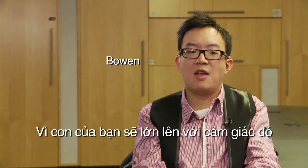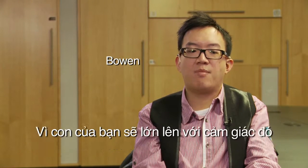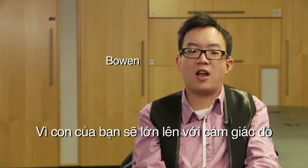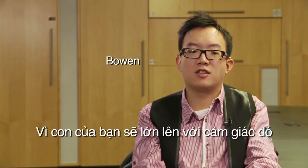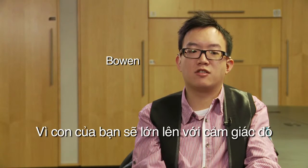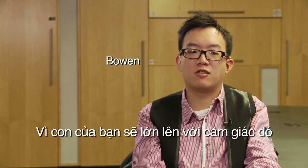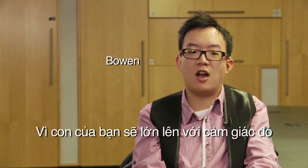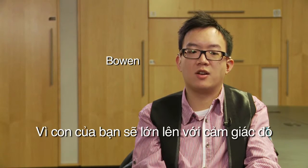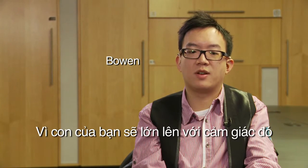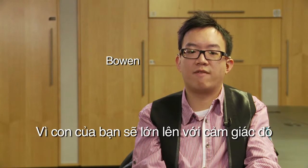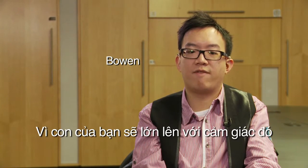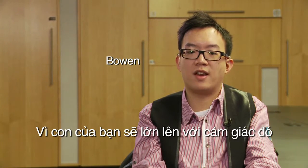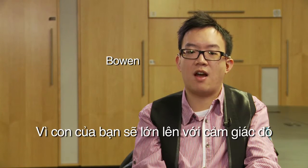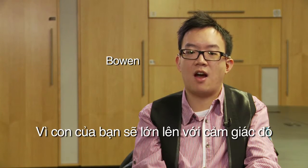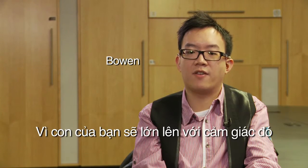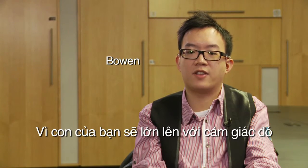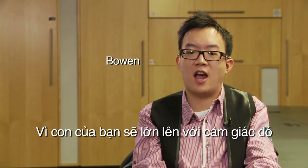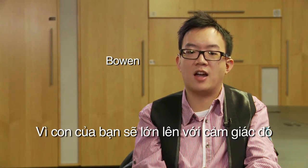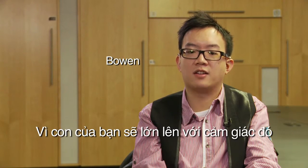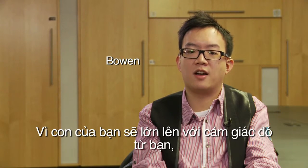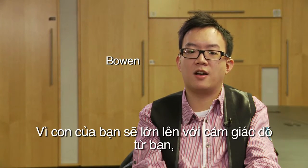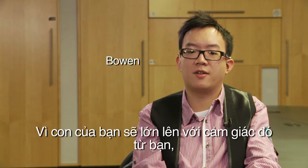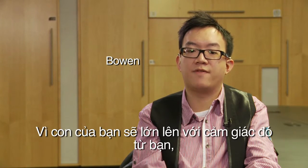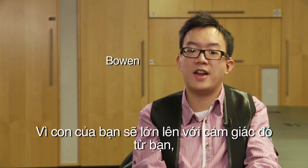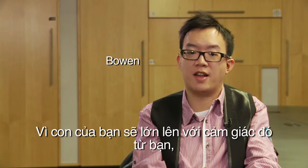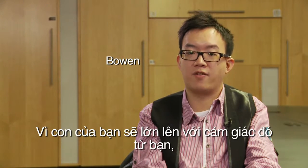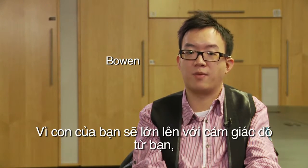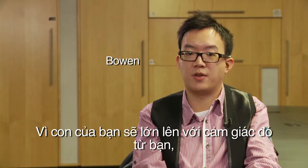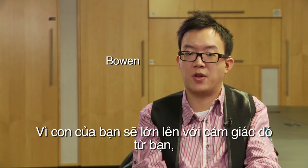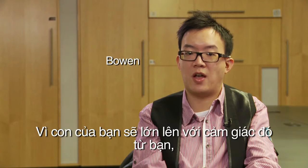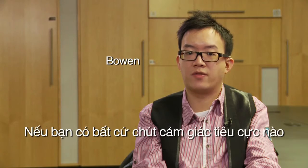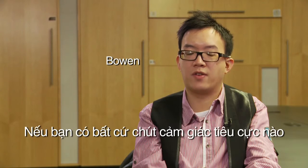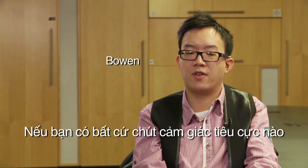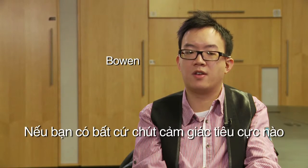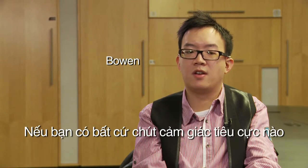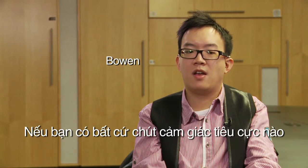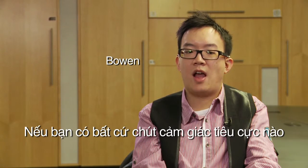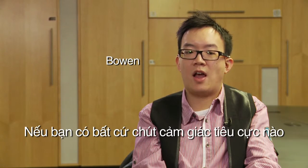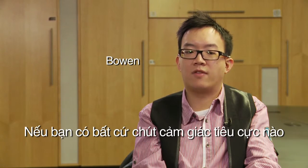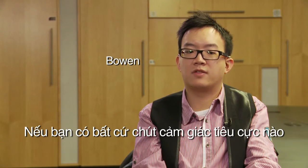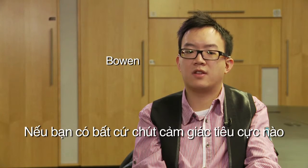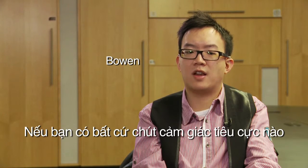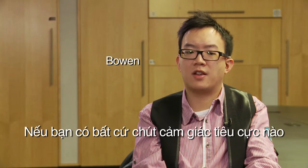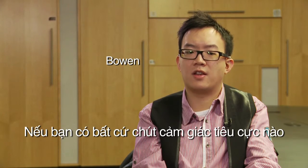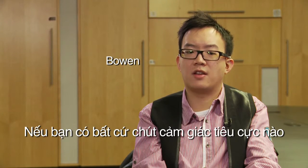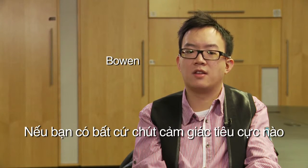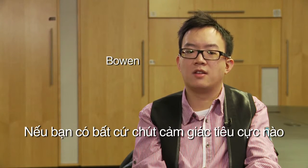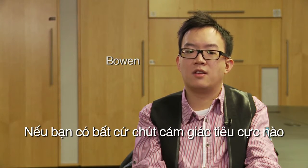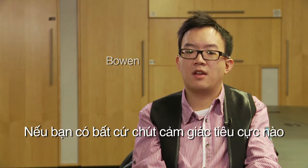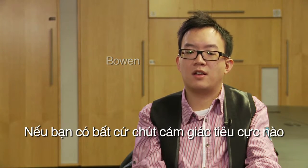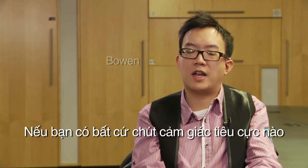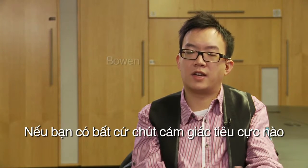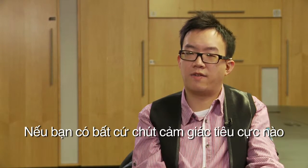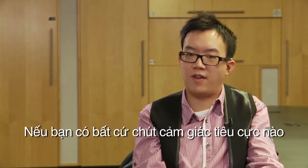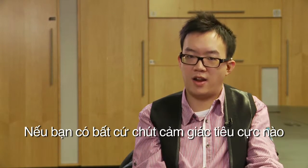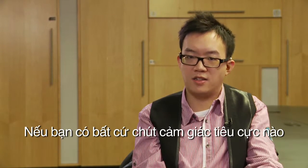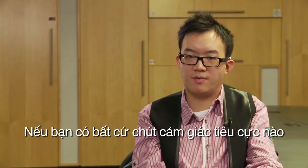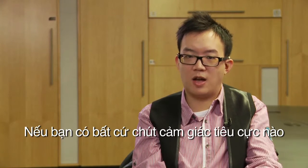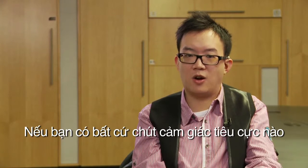Because your child can feed off that, uh, feeling from you if you have any negative feelings about,